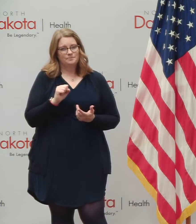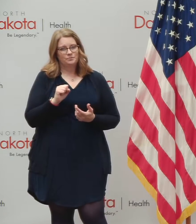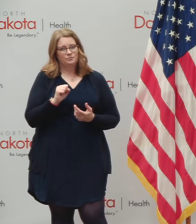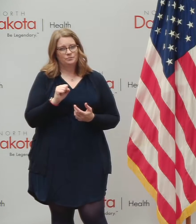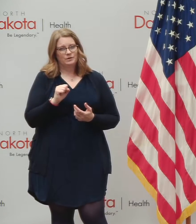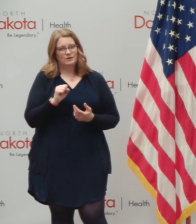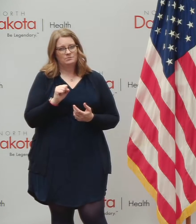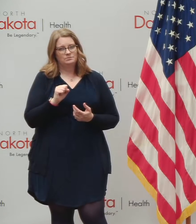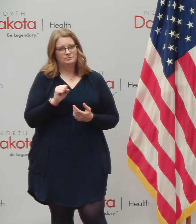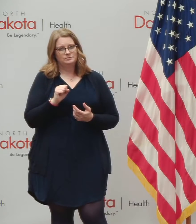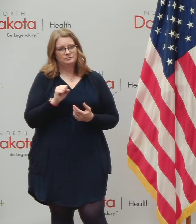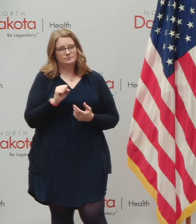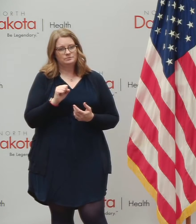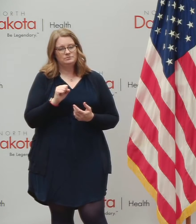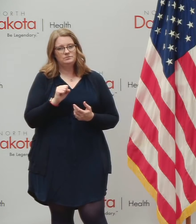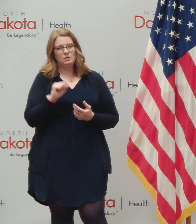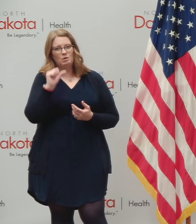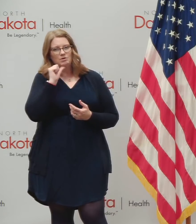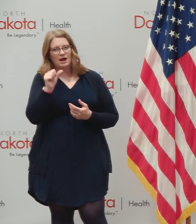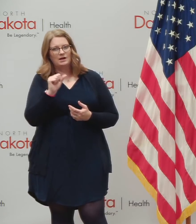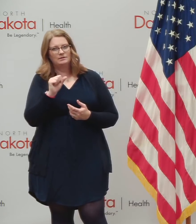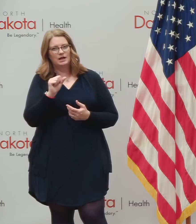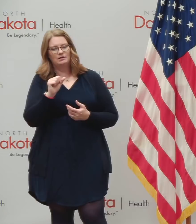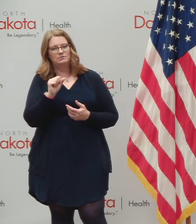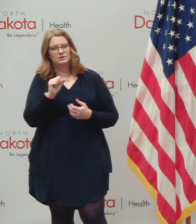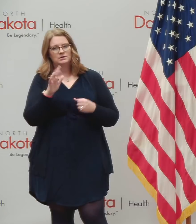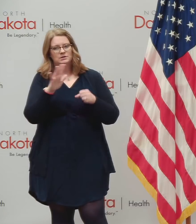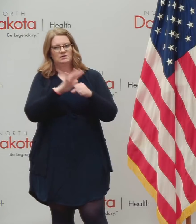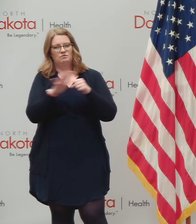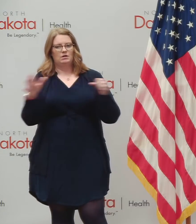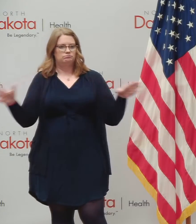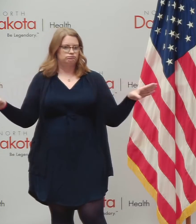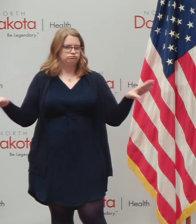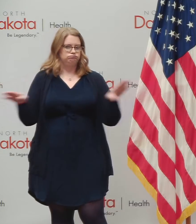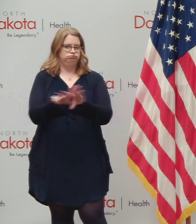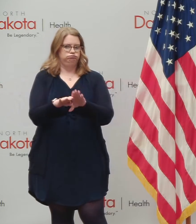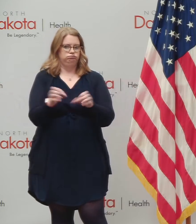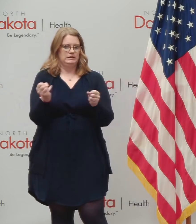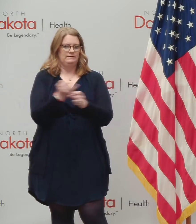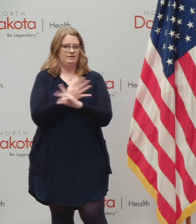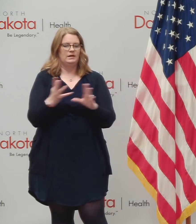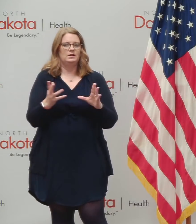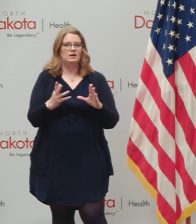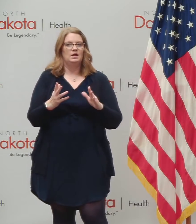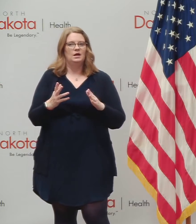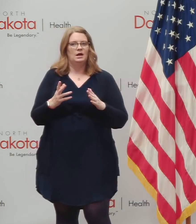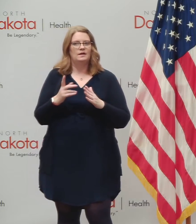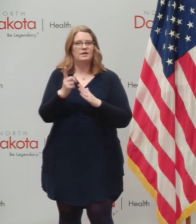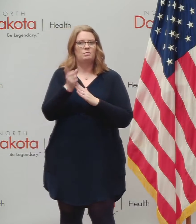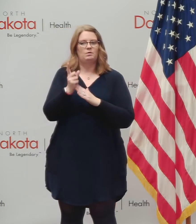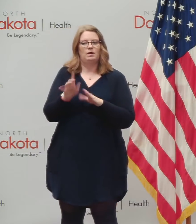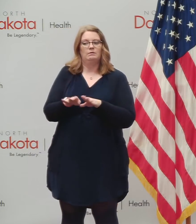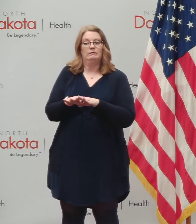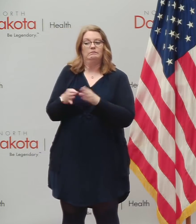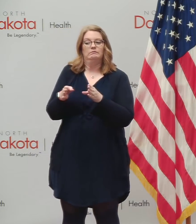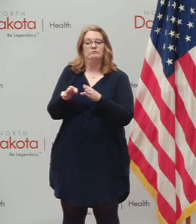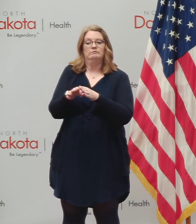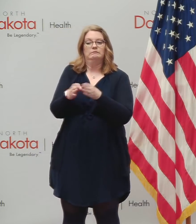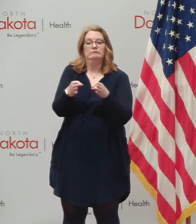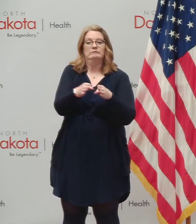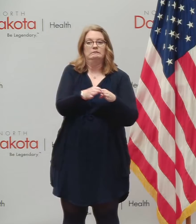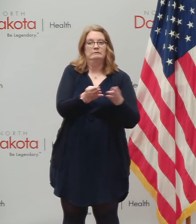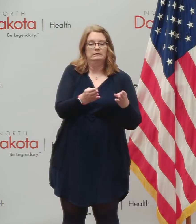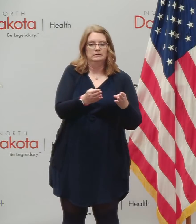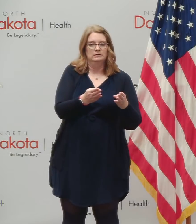we were not overly aggressive about shutting down and quickly reopened portions of our economy, and that's